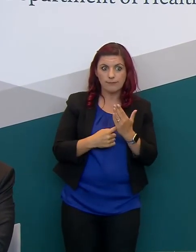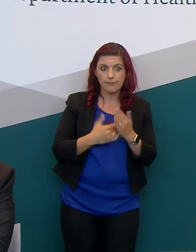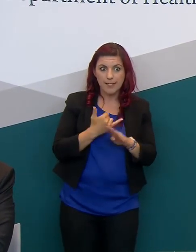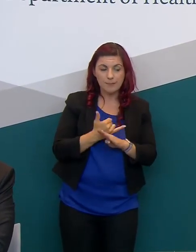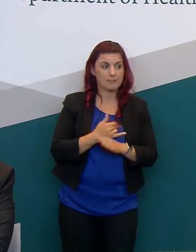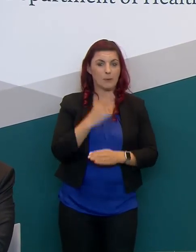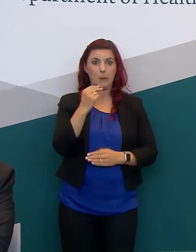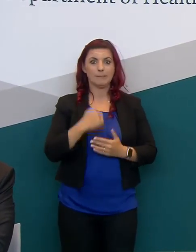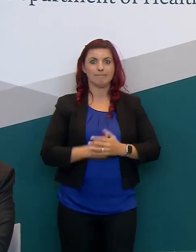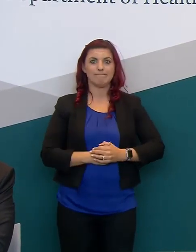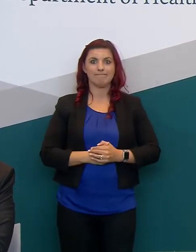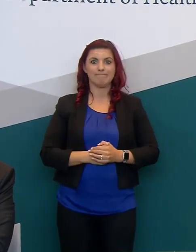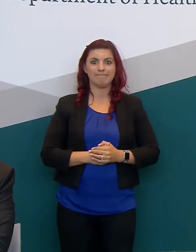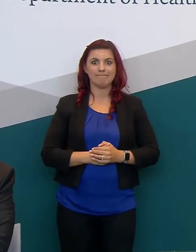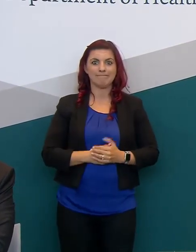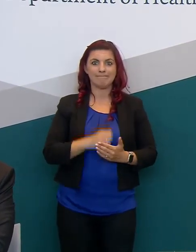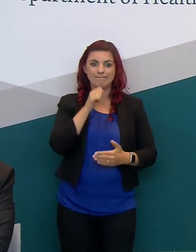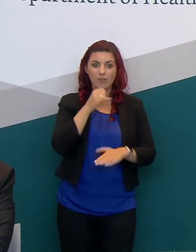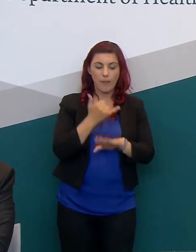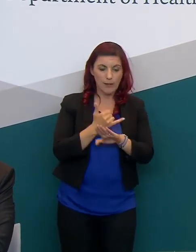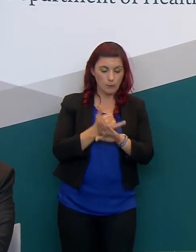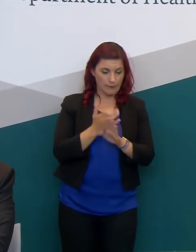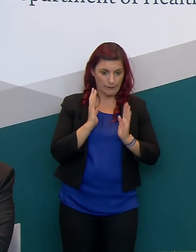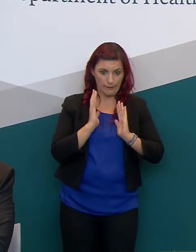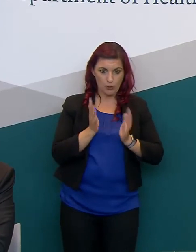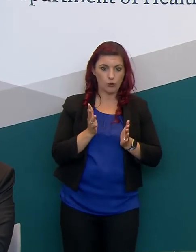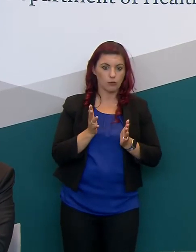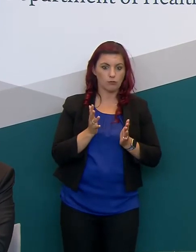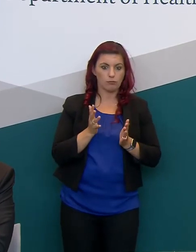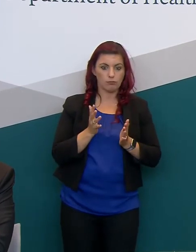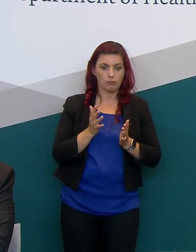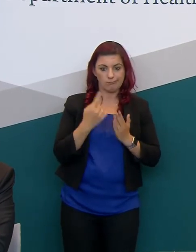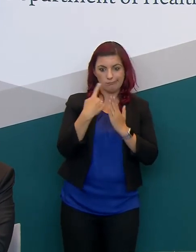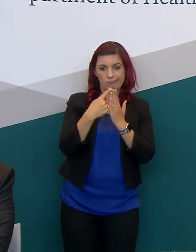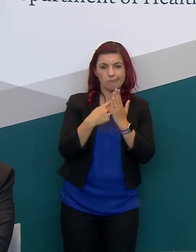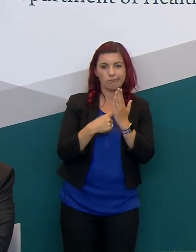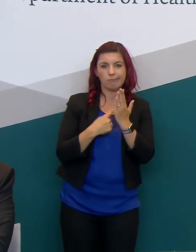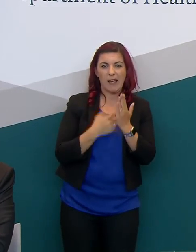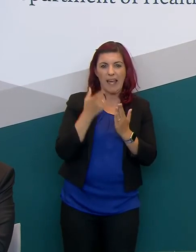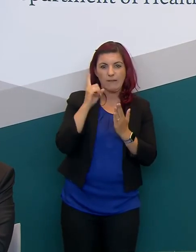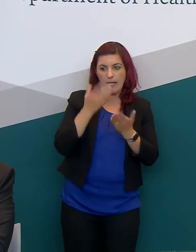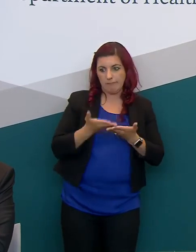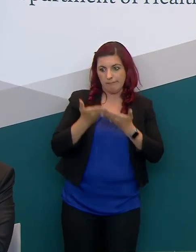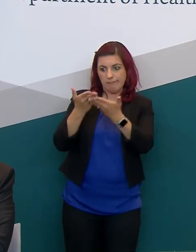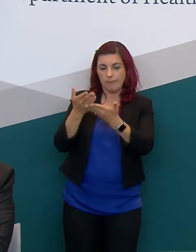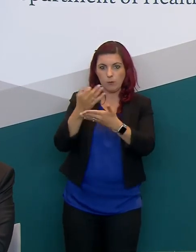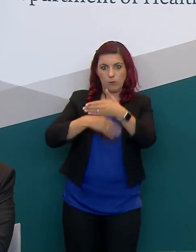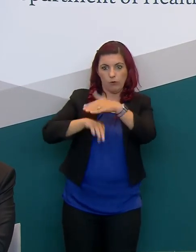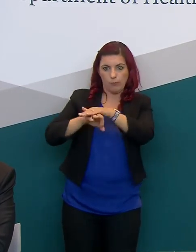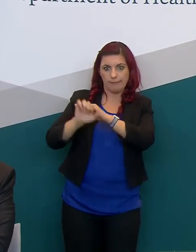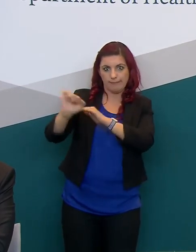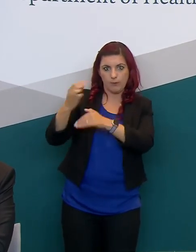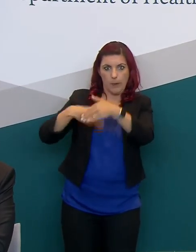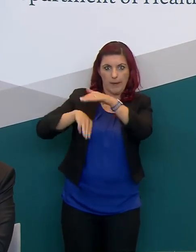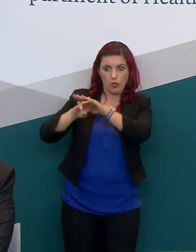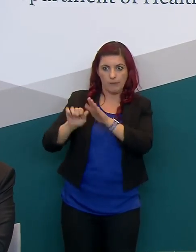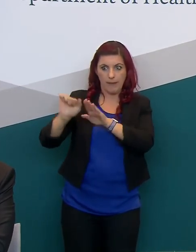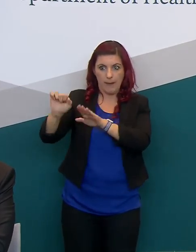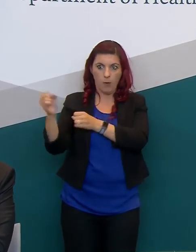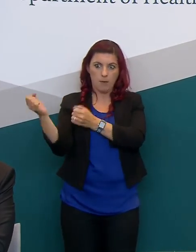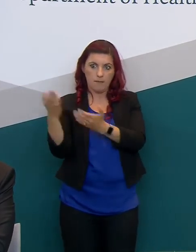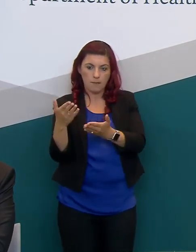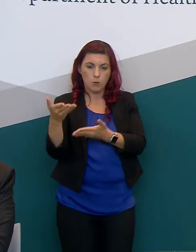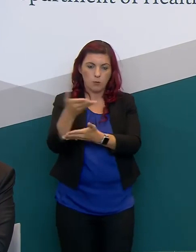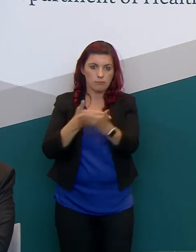no? No second thoughts. So we've made a series of advices available to the Minister, and through the Minister will be made available to